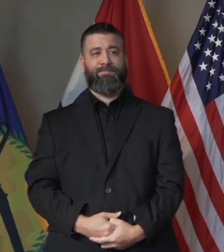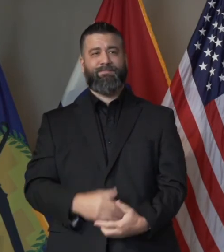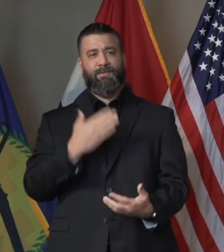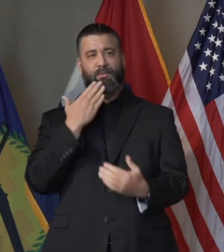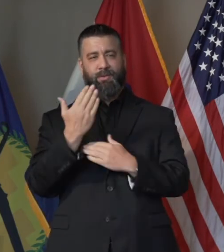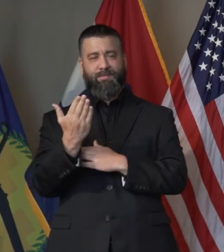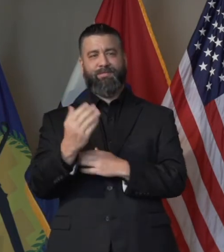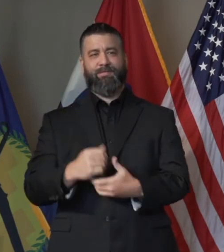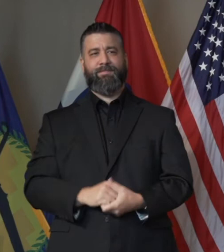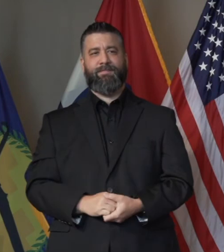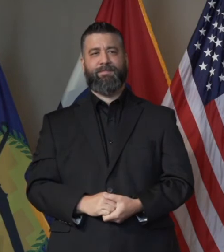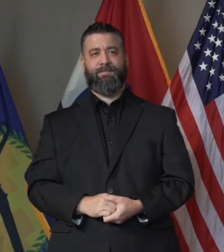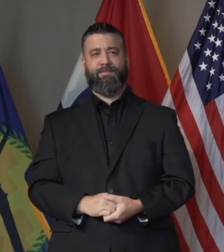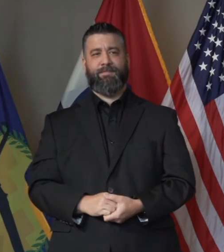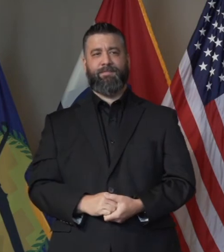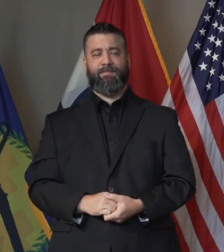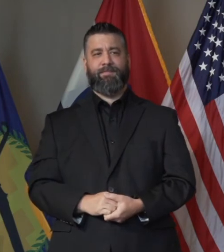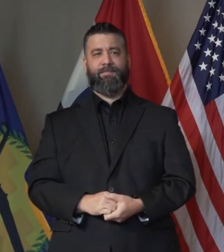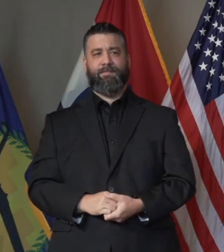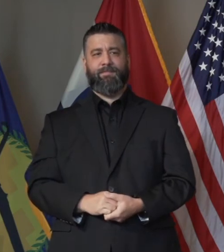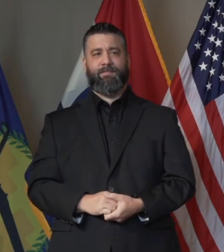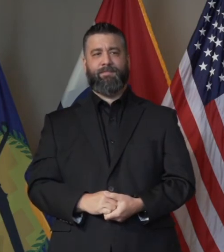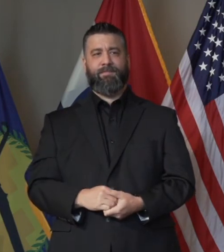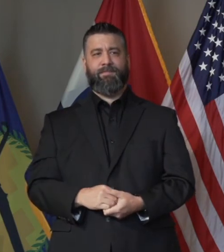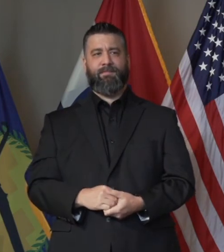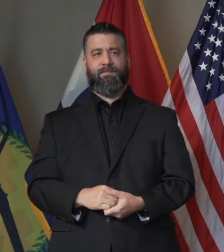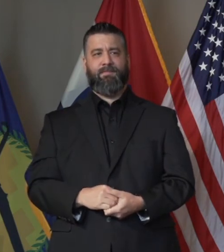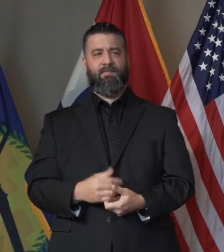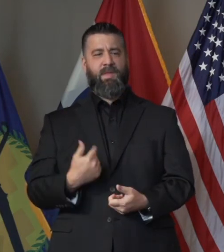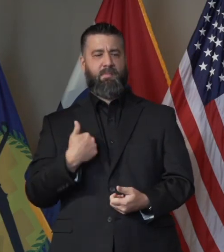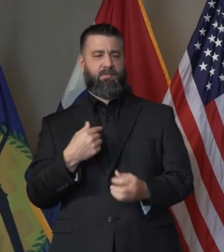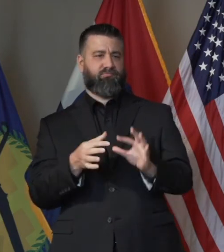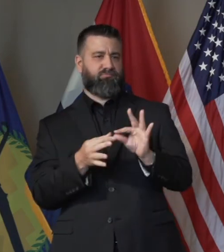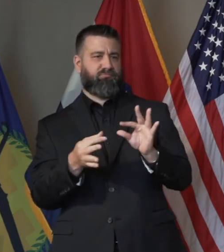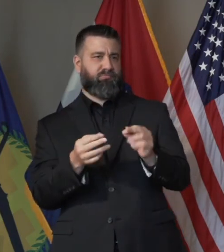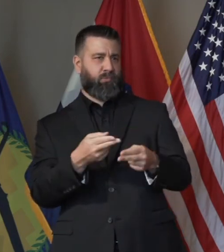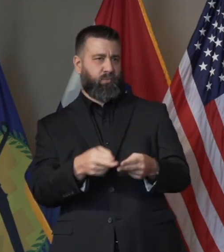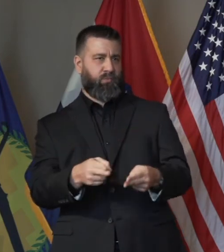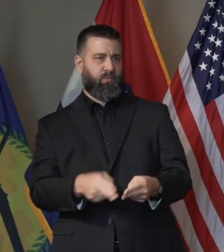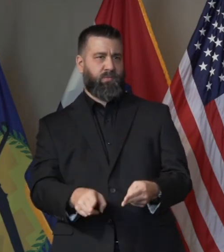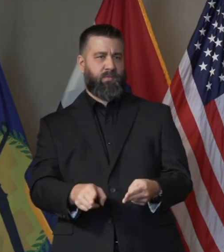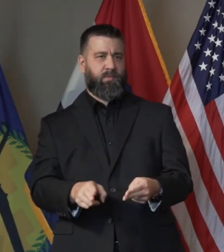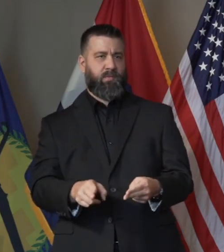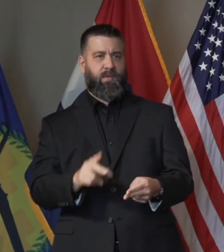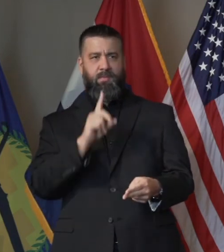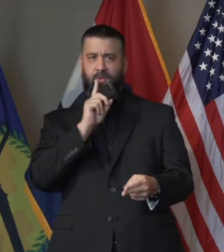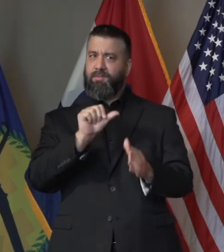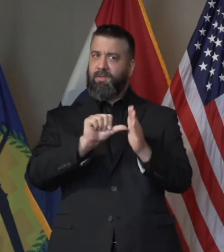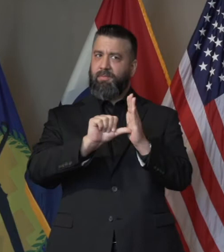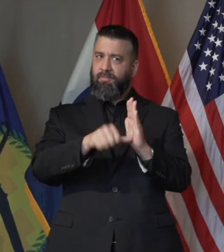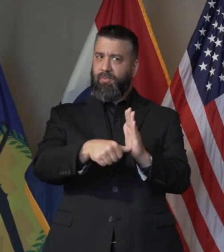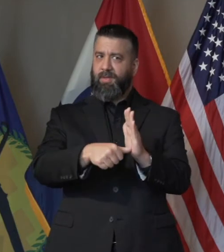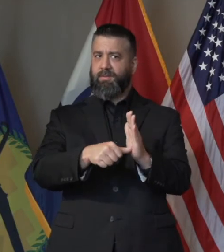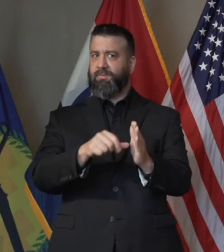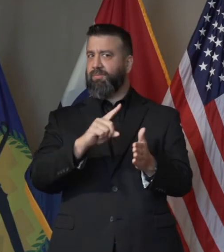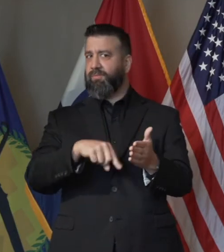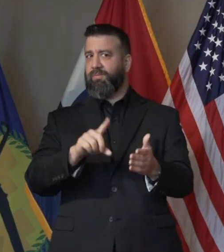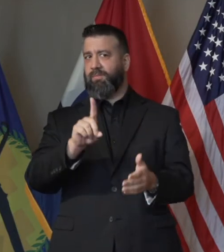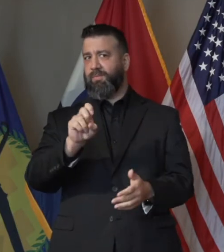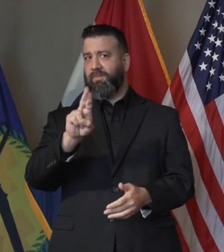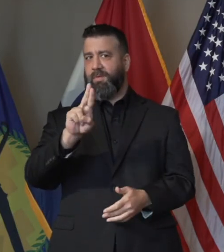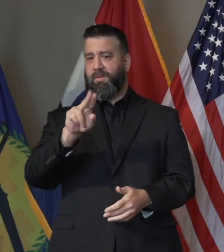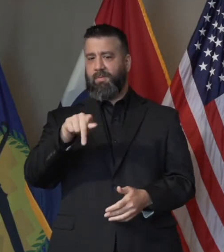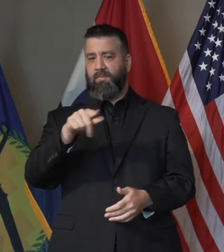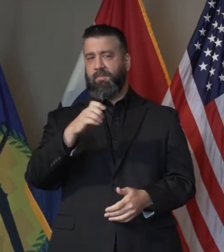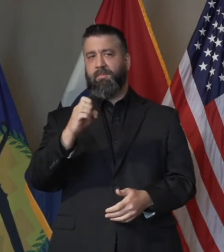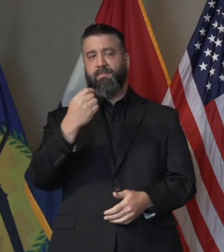Good morning. I'll just make a few brief comments to reiterate what Dr. Page has